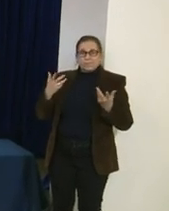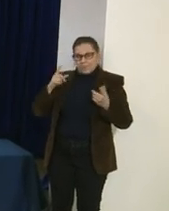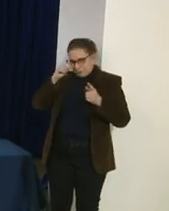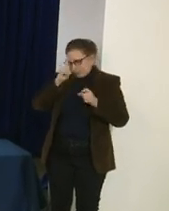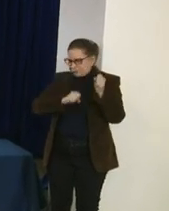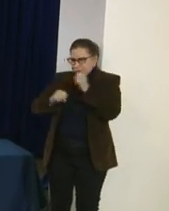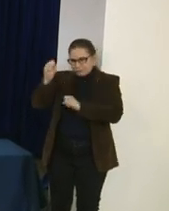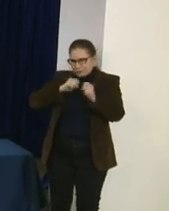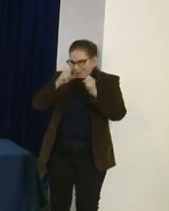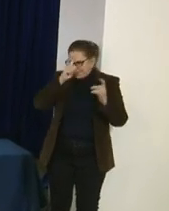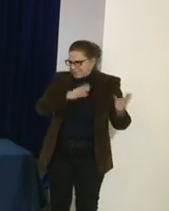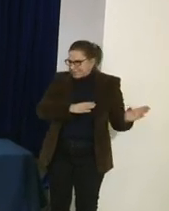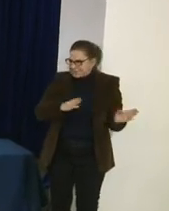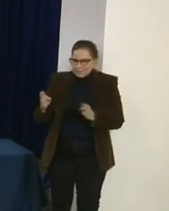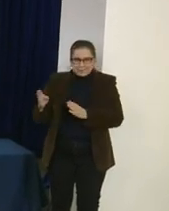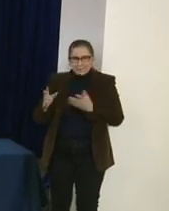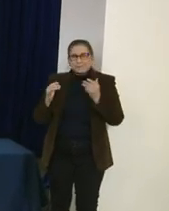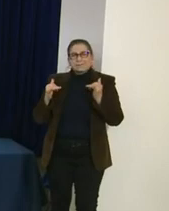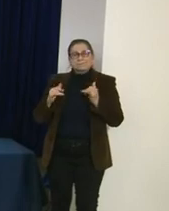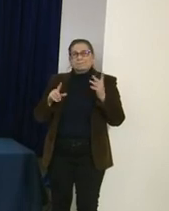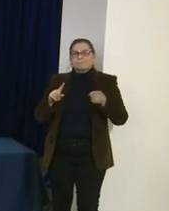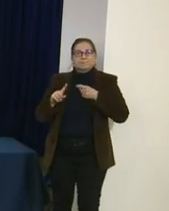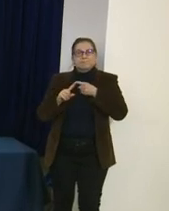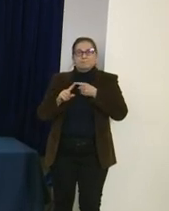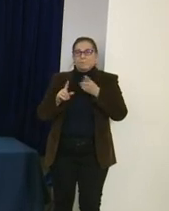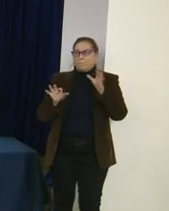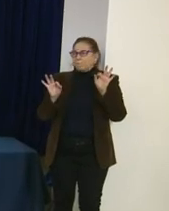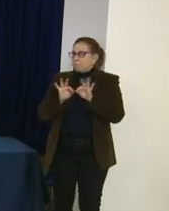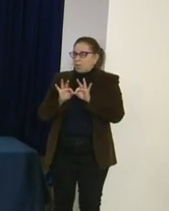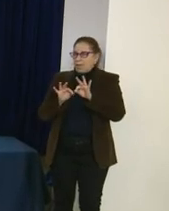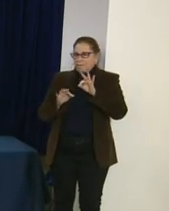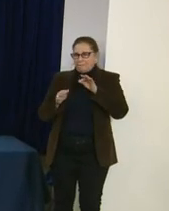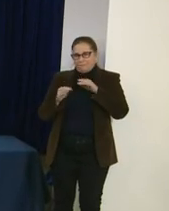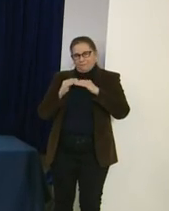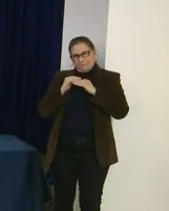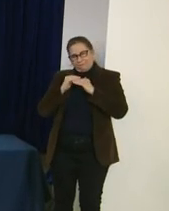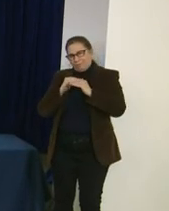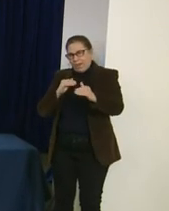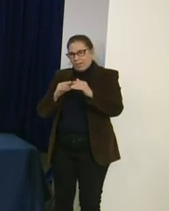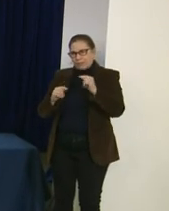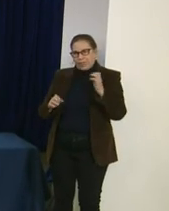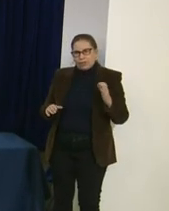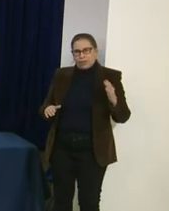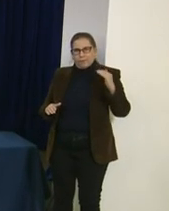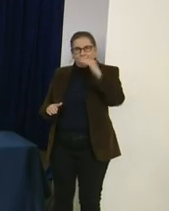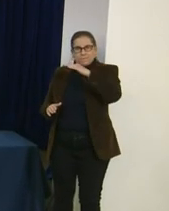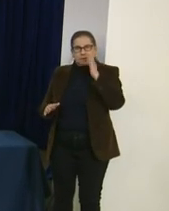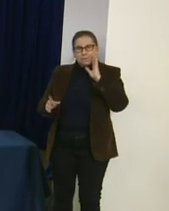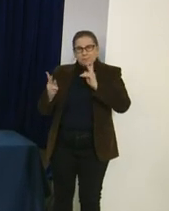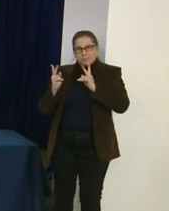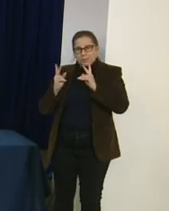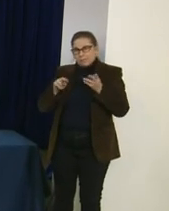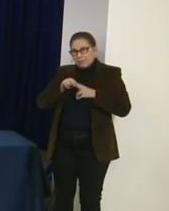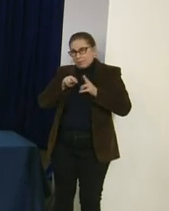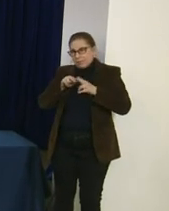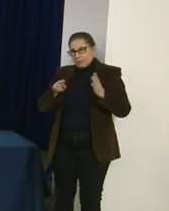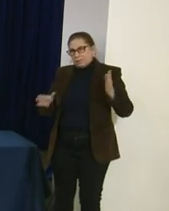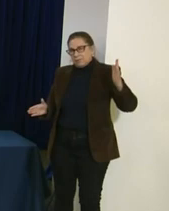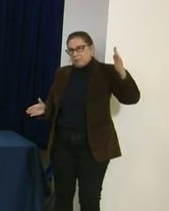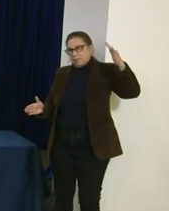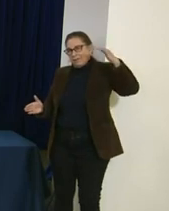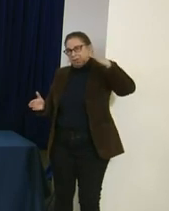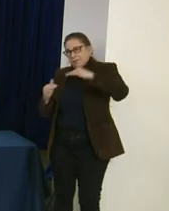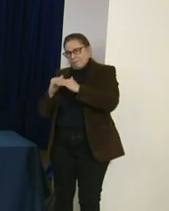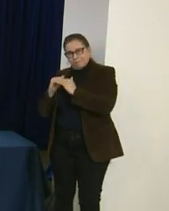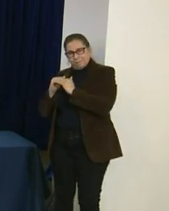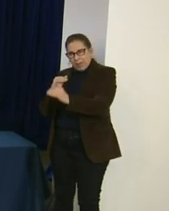flatten the curve and make sure that we stop the spread of the virus. At the Homeland Security and Emergency Management Agency,